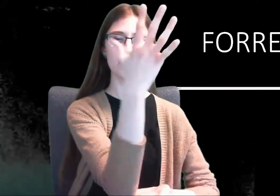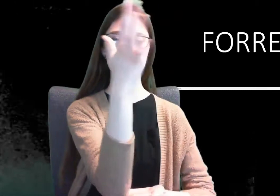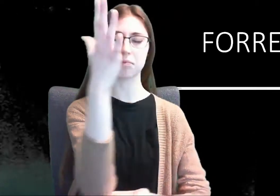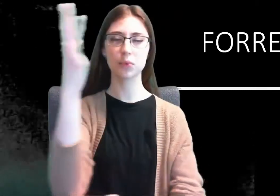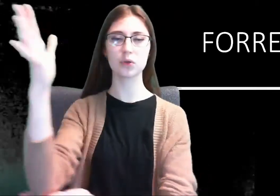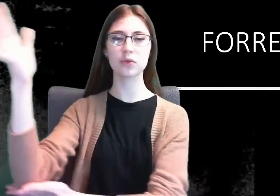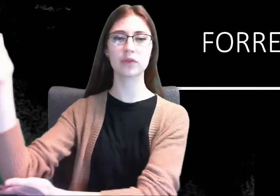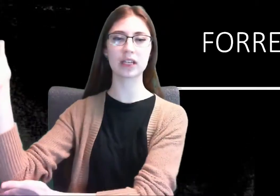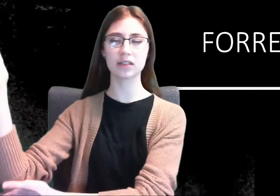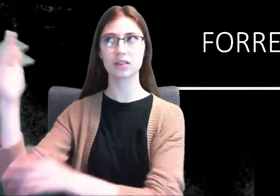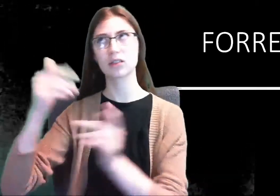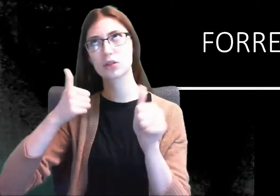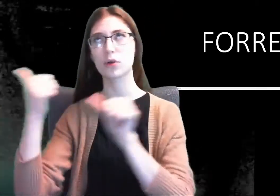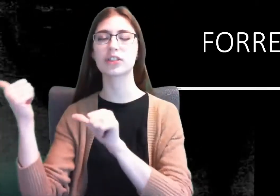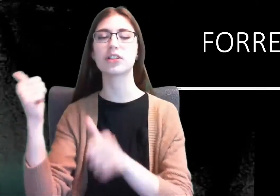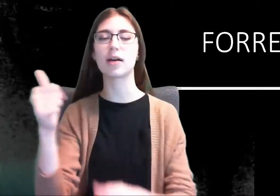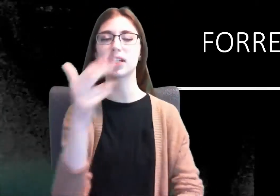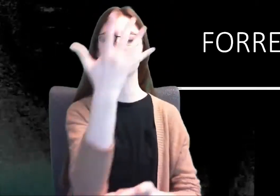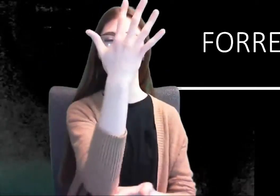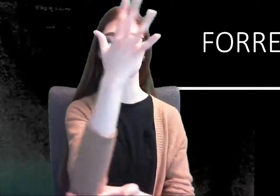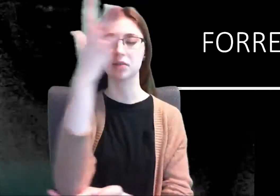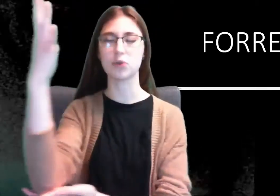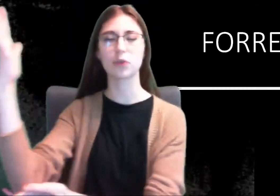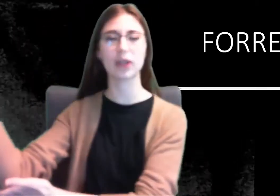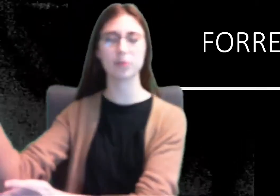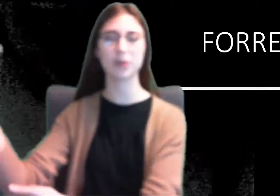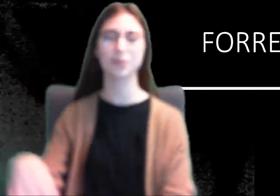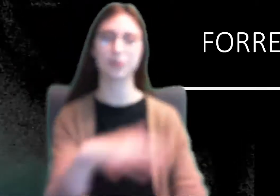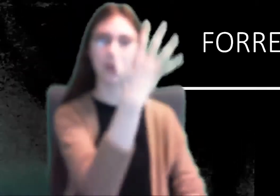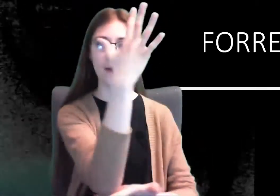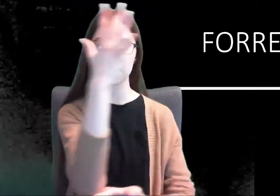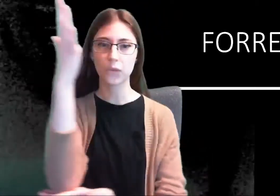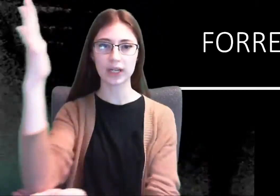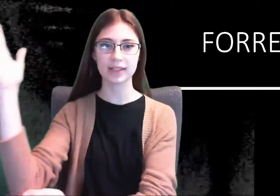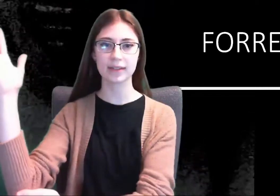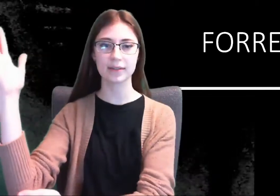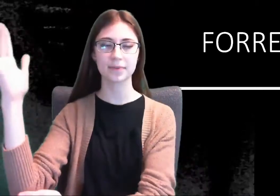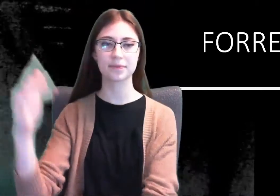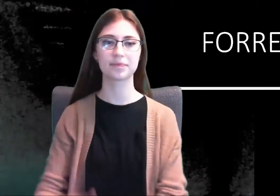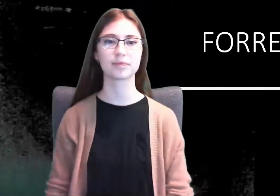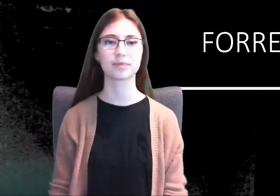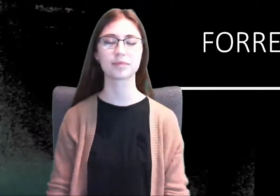then move it towards your dominant side. So it's going to move away from you. Forest.